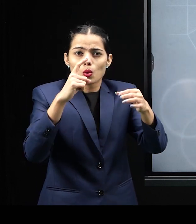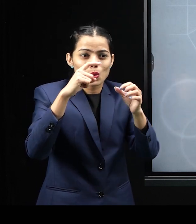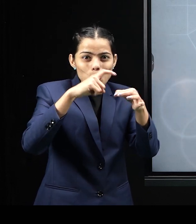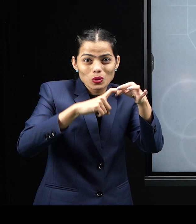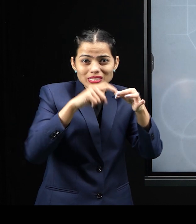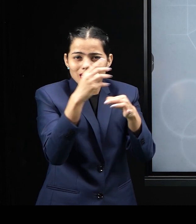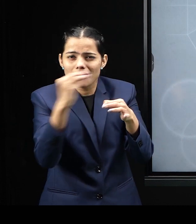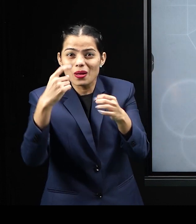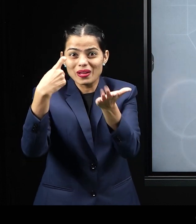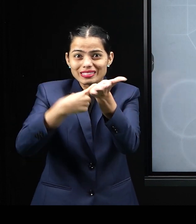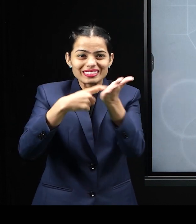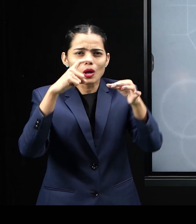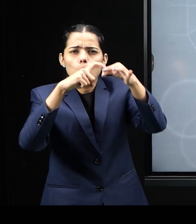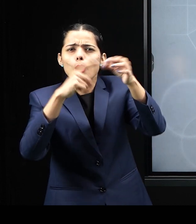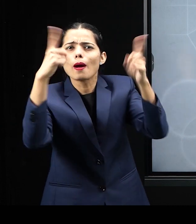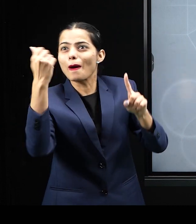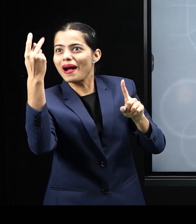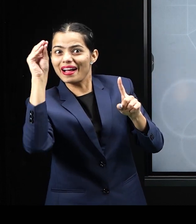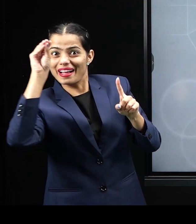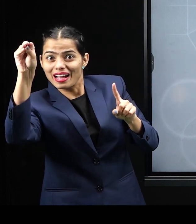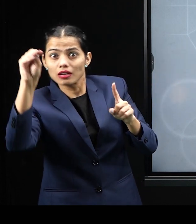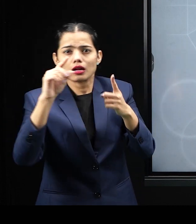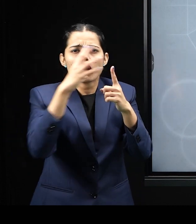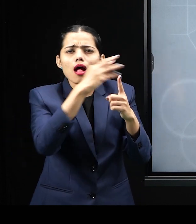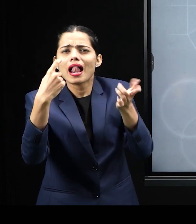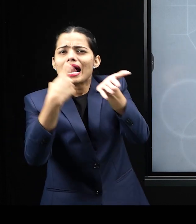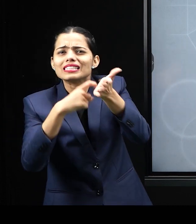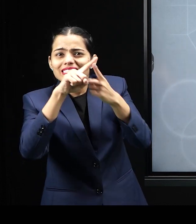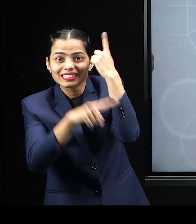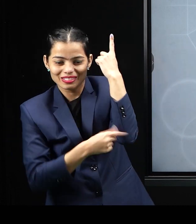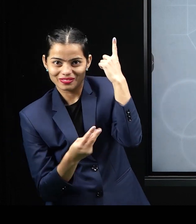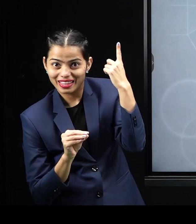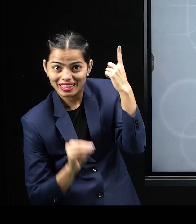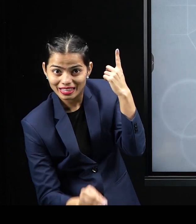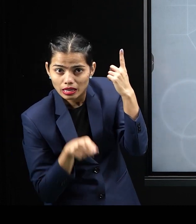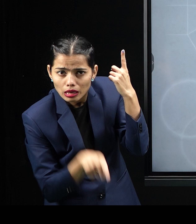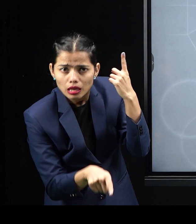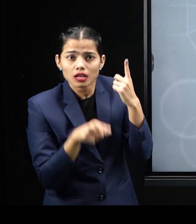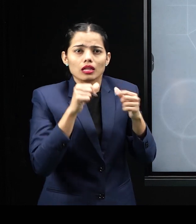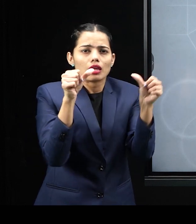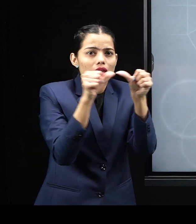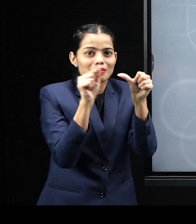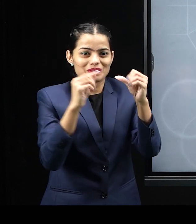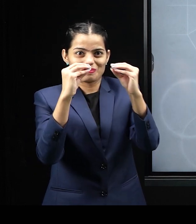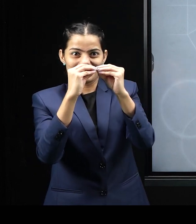to BQ plus R, where 0 less than or equal to modulus